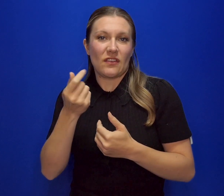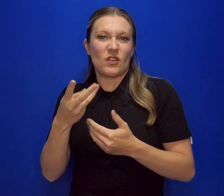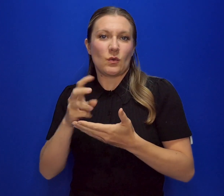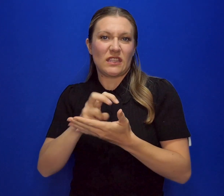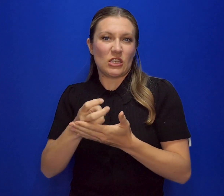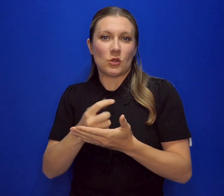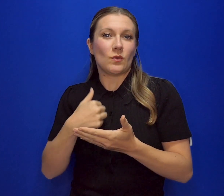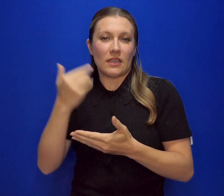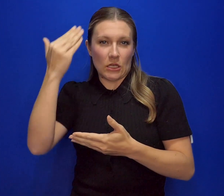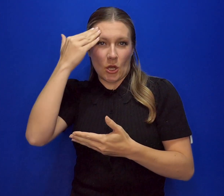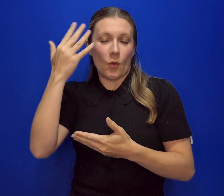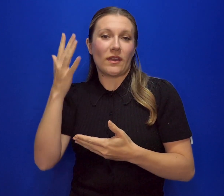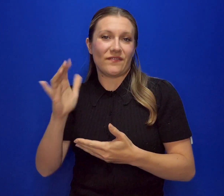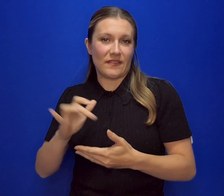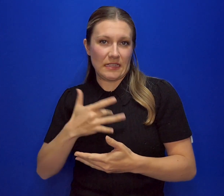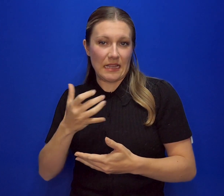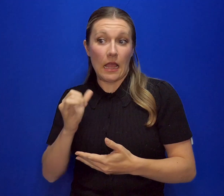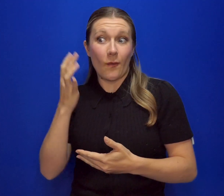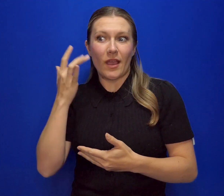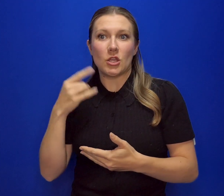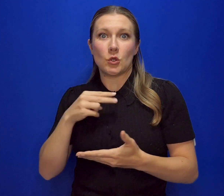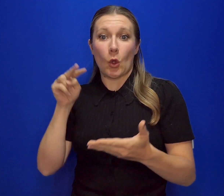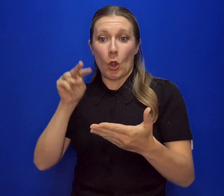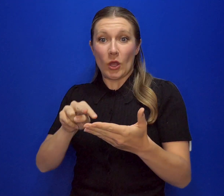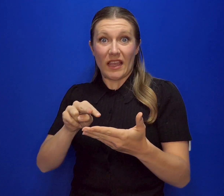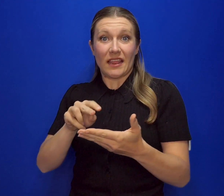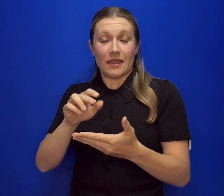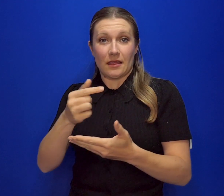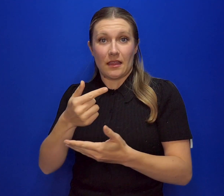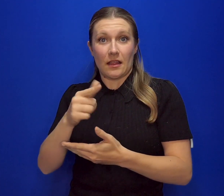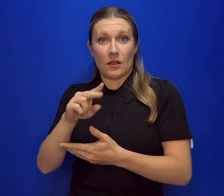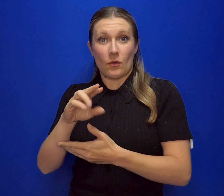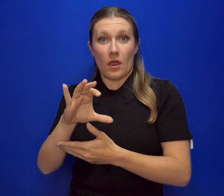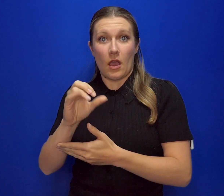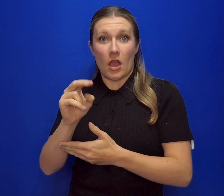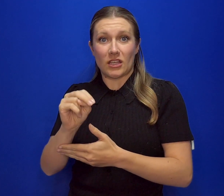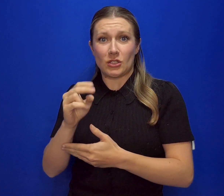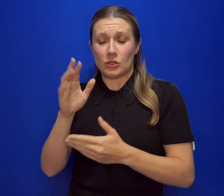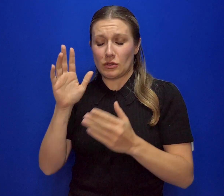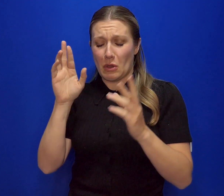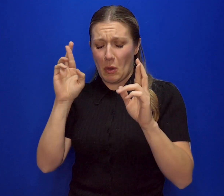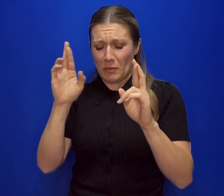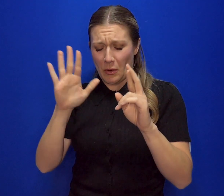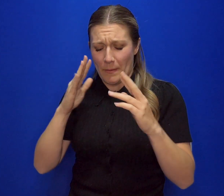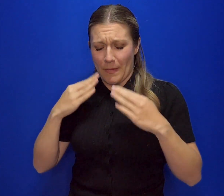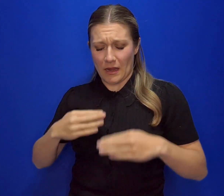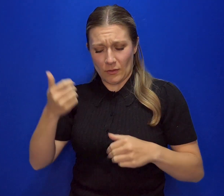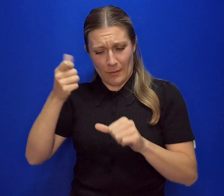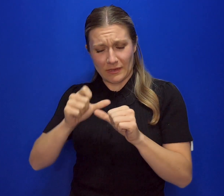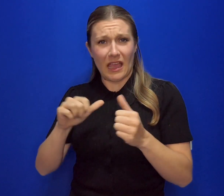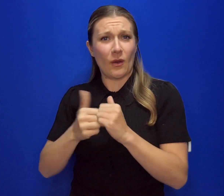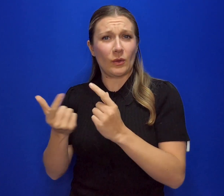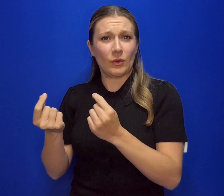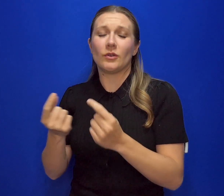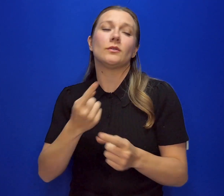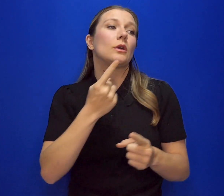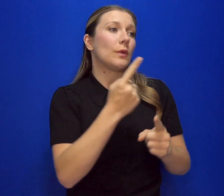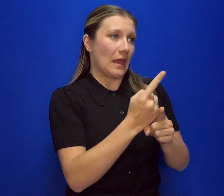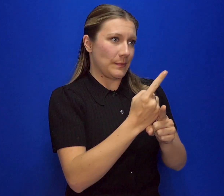like. You're like, you look at that package and you just hope your body remembers what to do, Right. The first thing I really want to